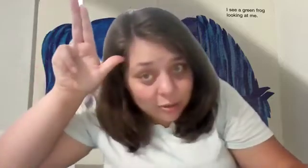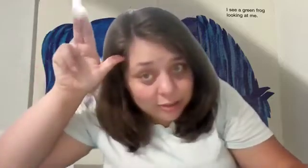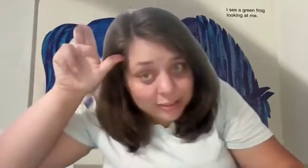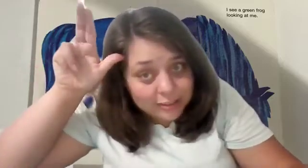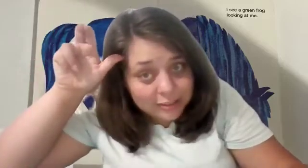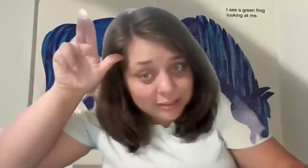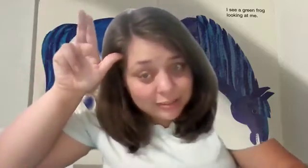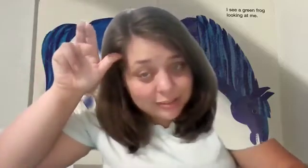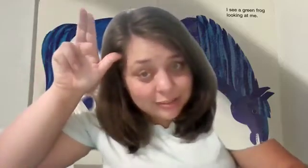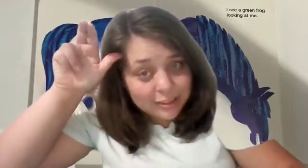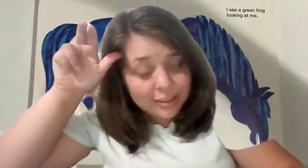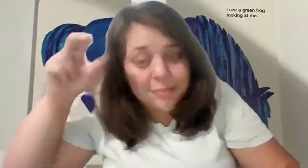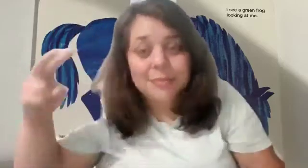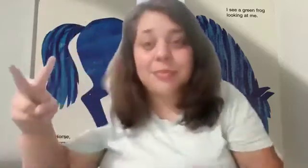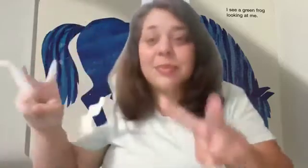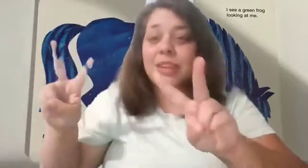horse.